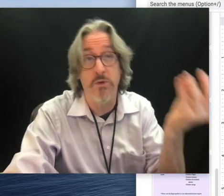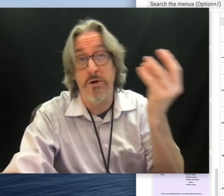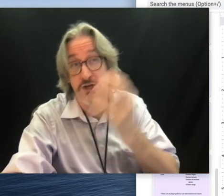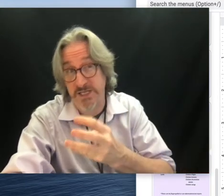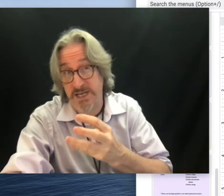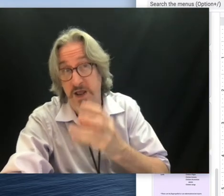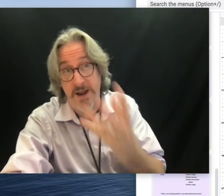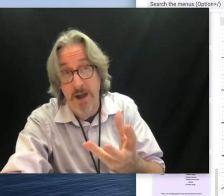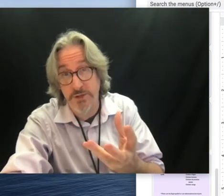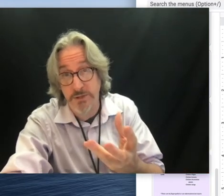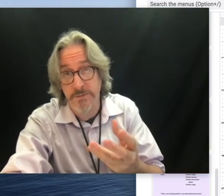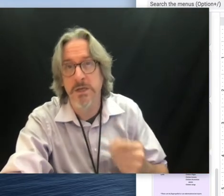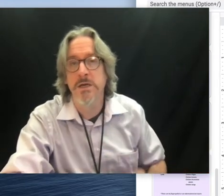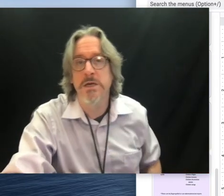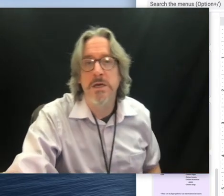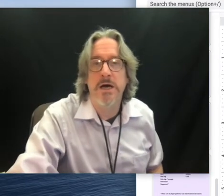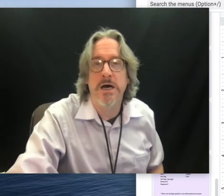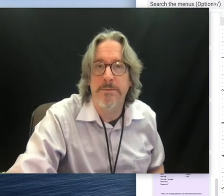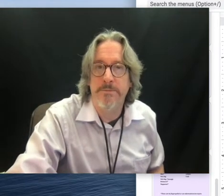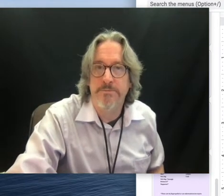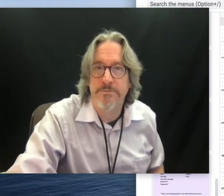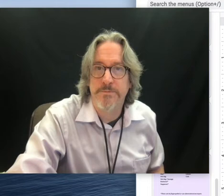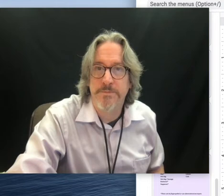sign or just an option.